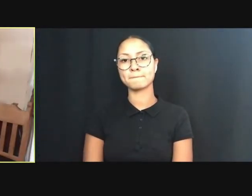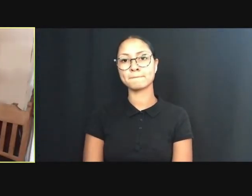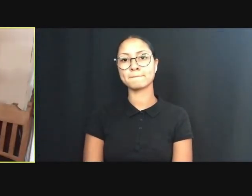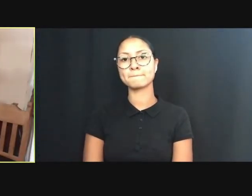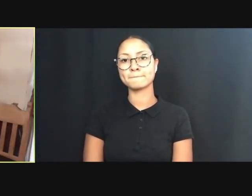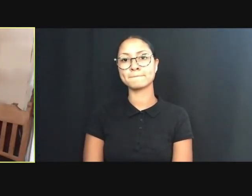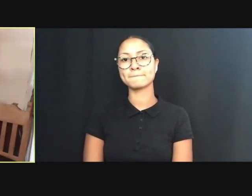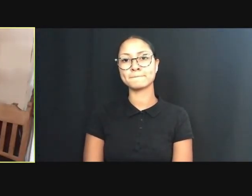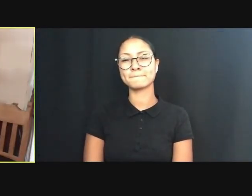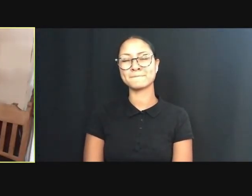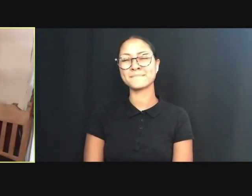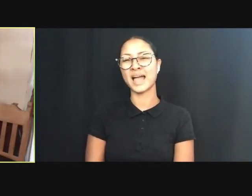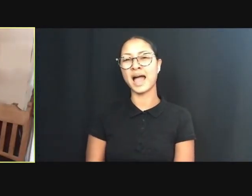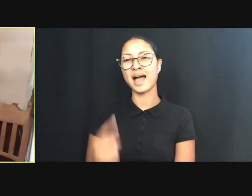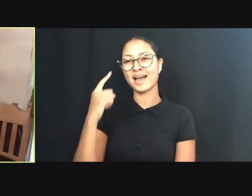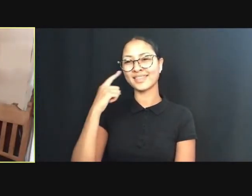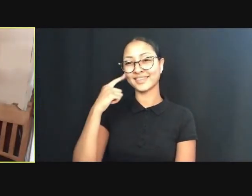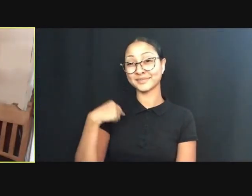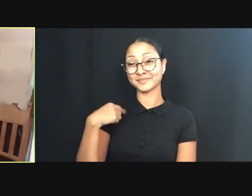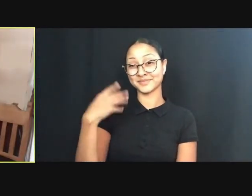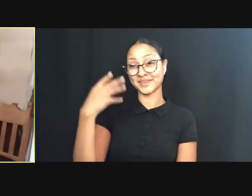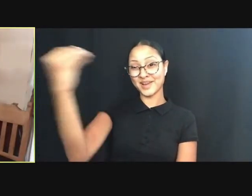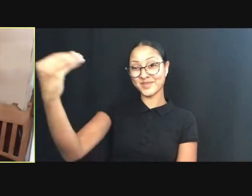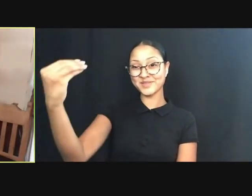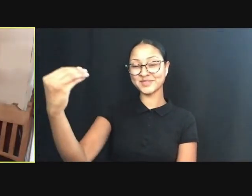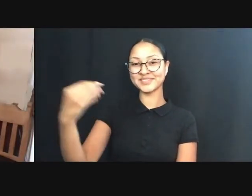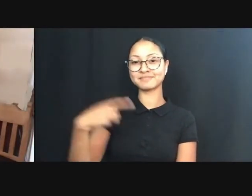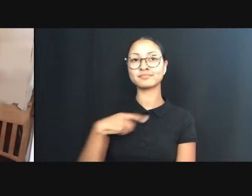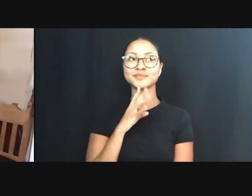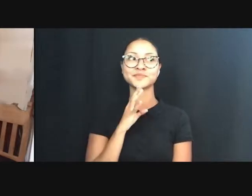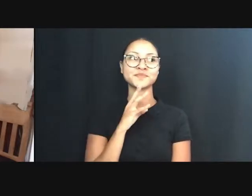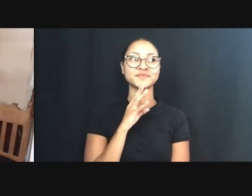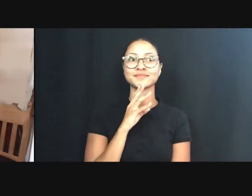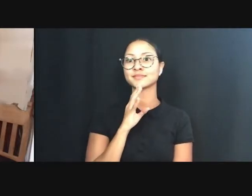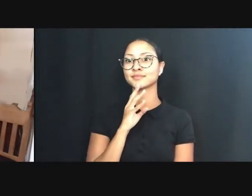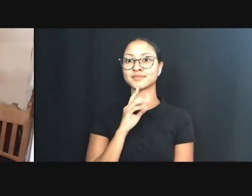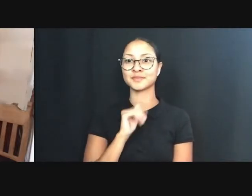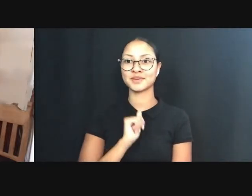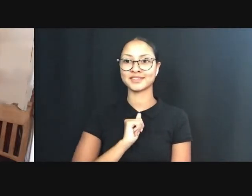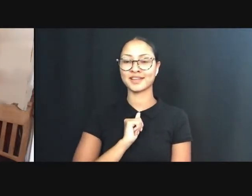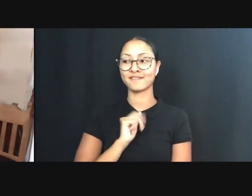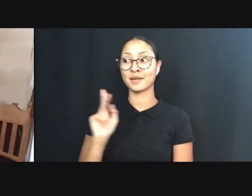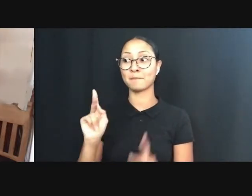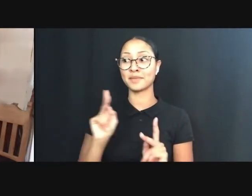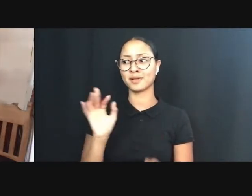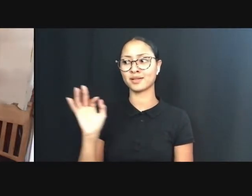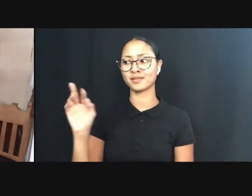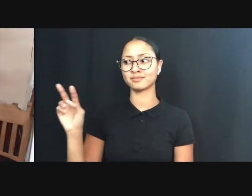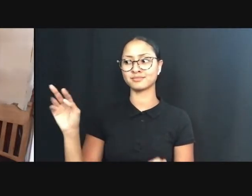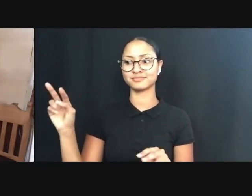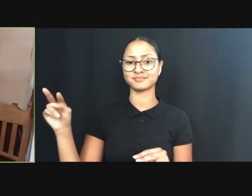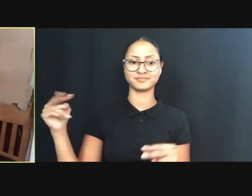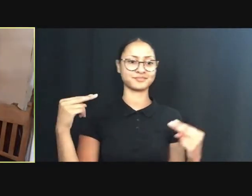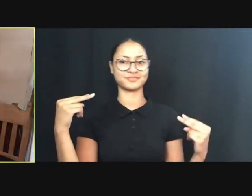think folks know when like the spirit. Wait, you get side eye?